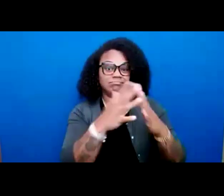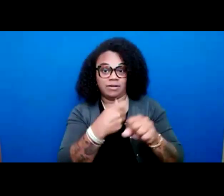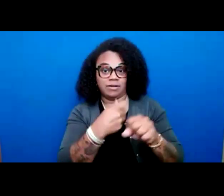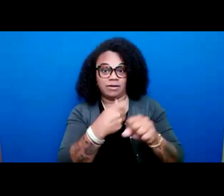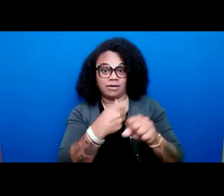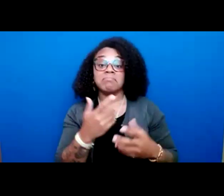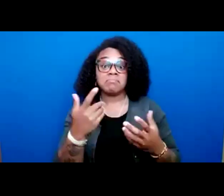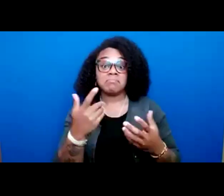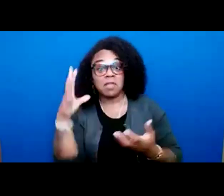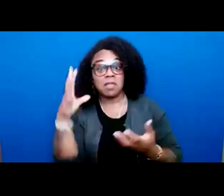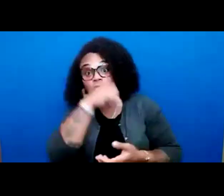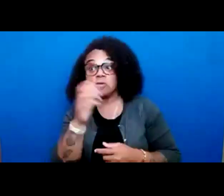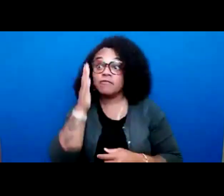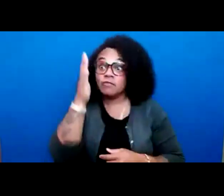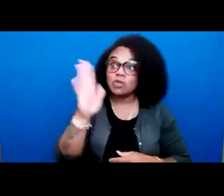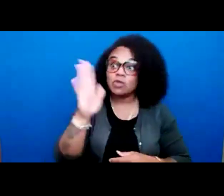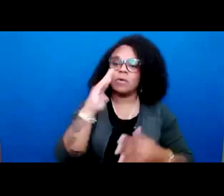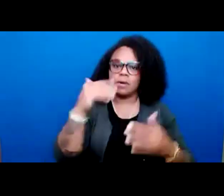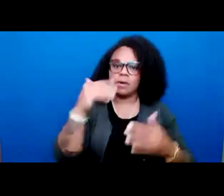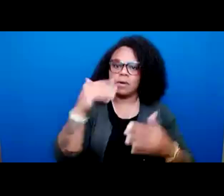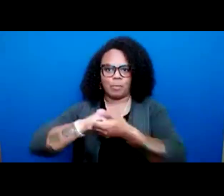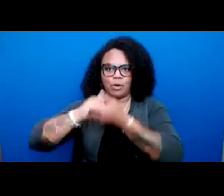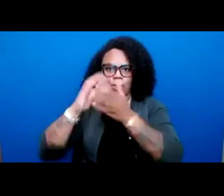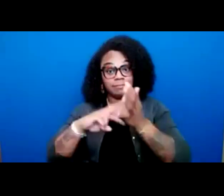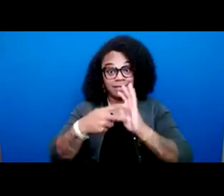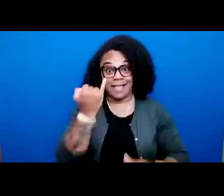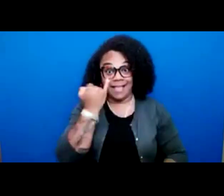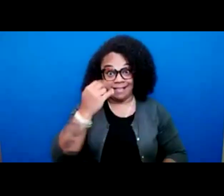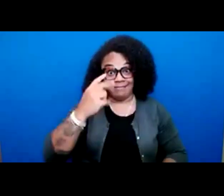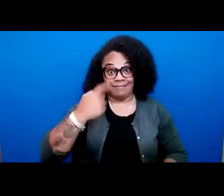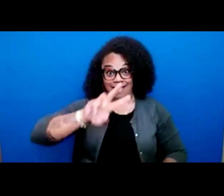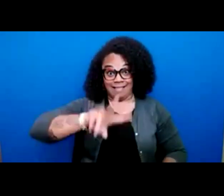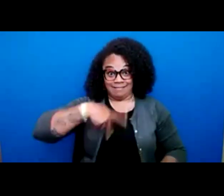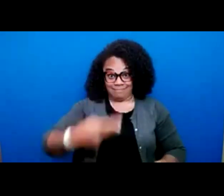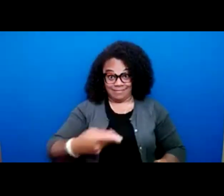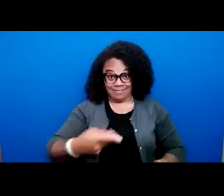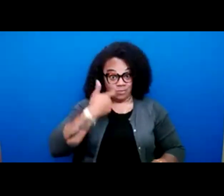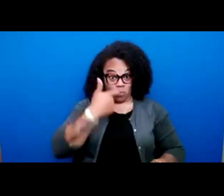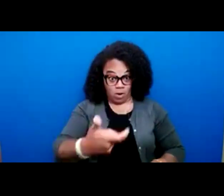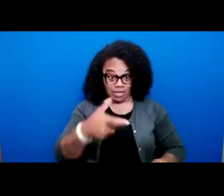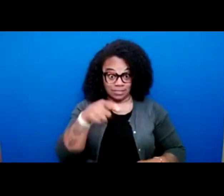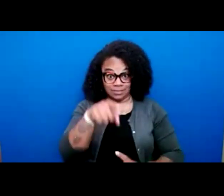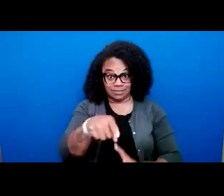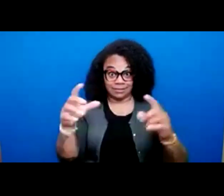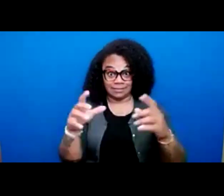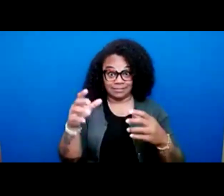someday. And so if I were watching this webinar, I would pay attention to this slide.